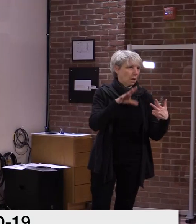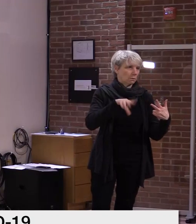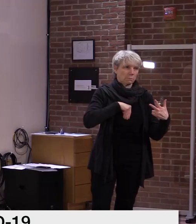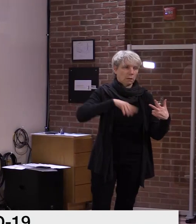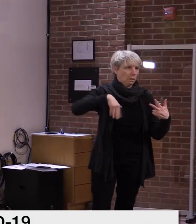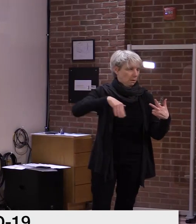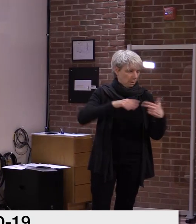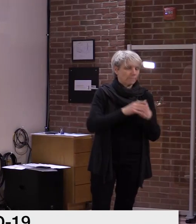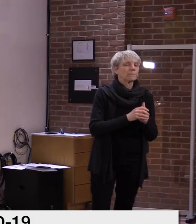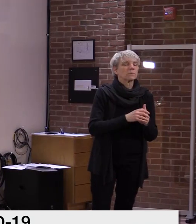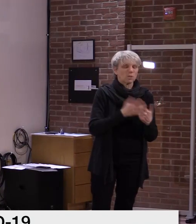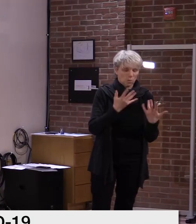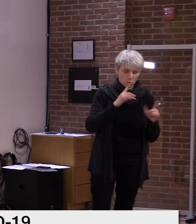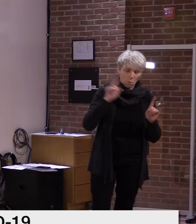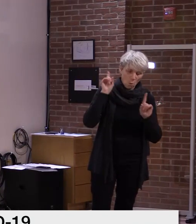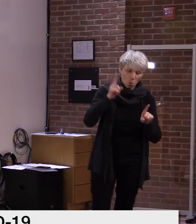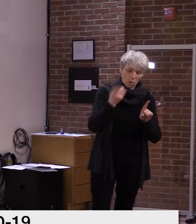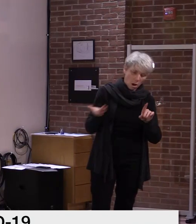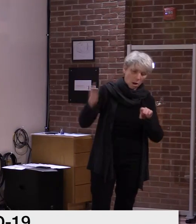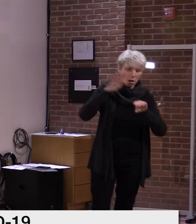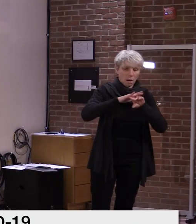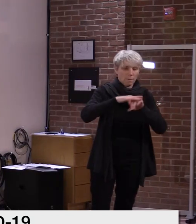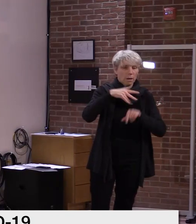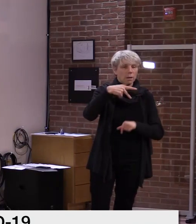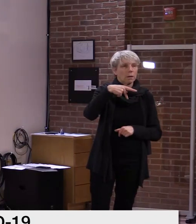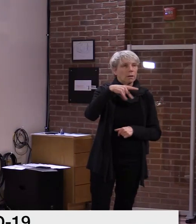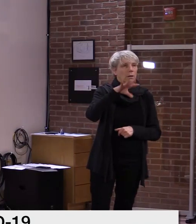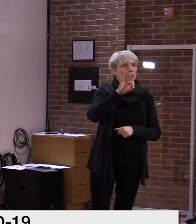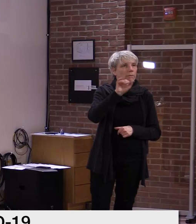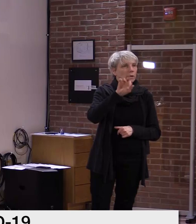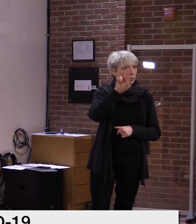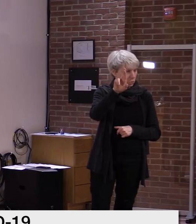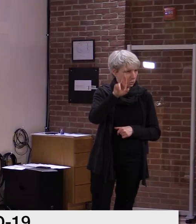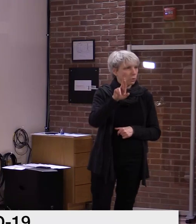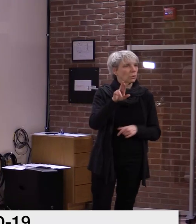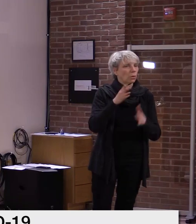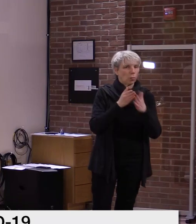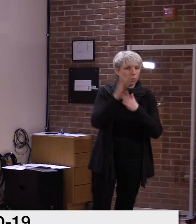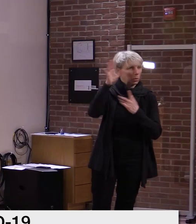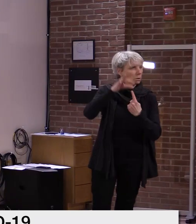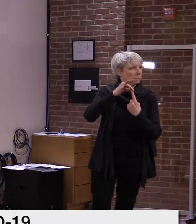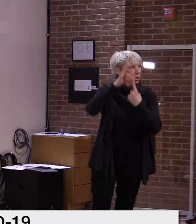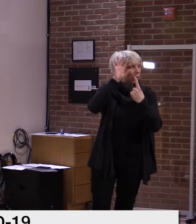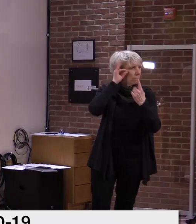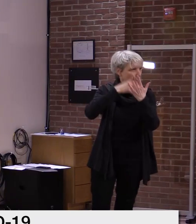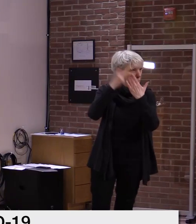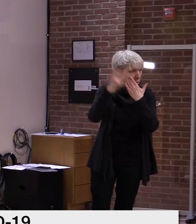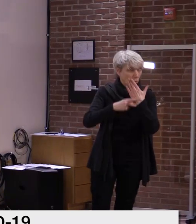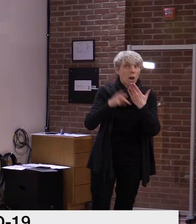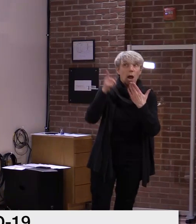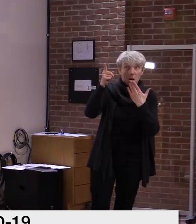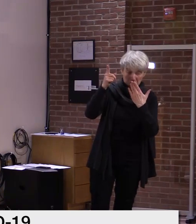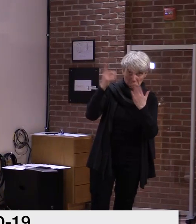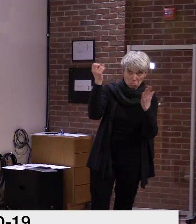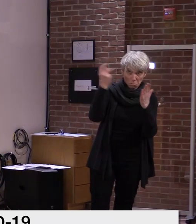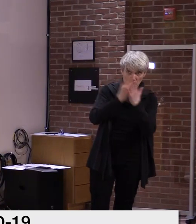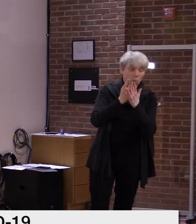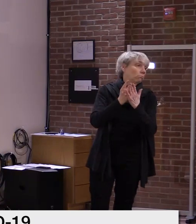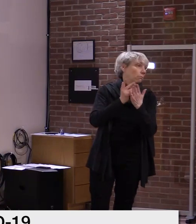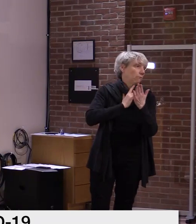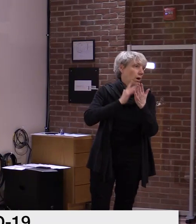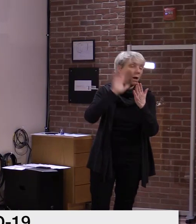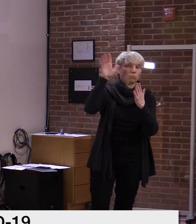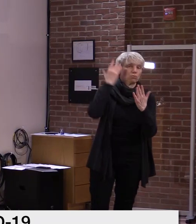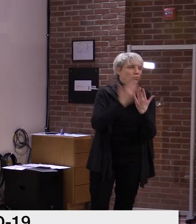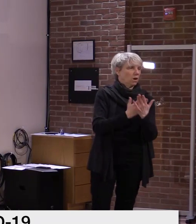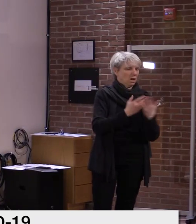are ordering more Pfizer through this reallocation. We'll see whether the feds approve it or not in the